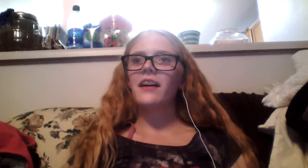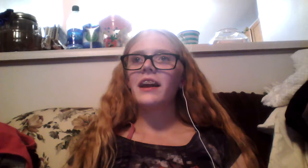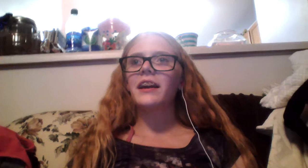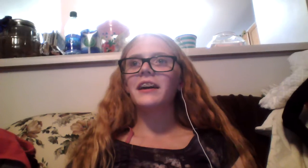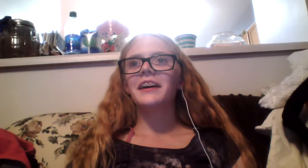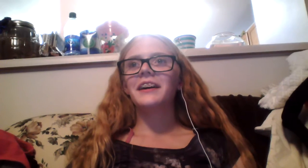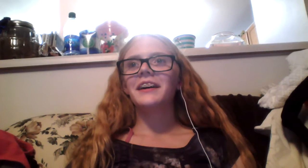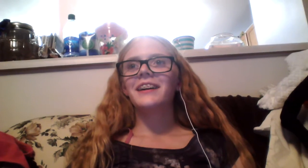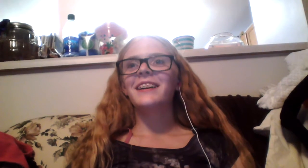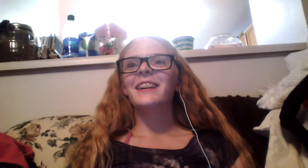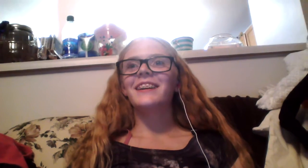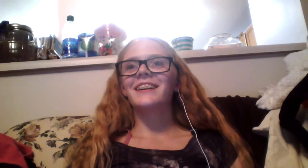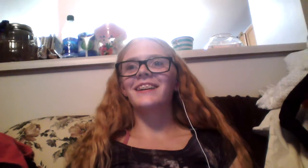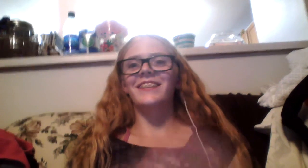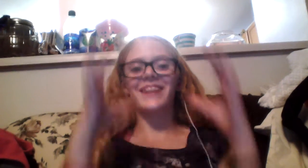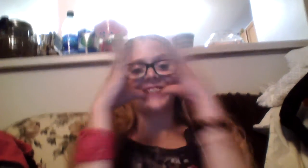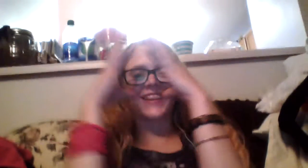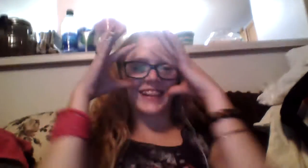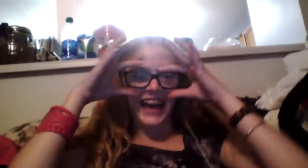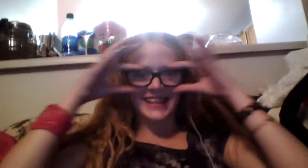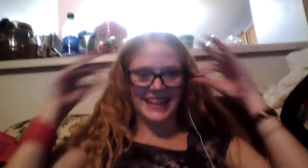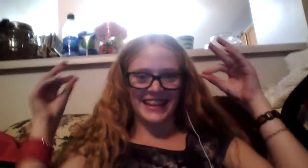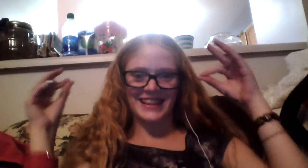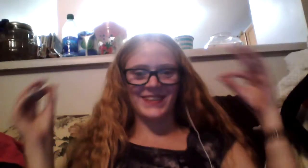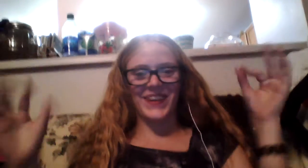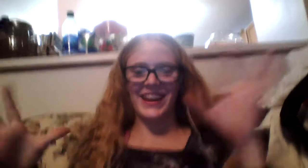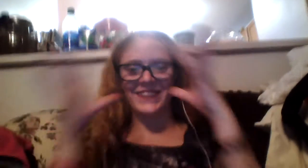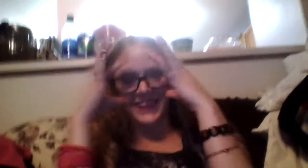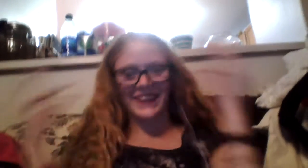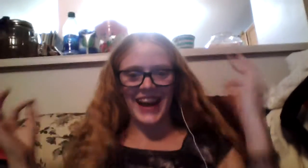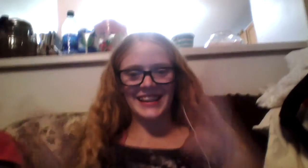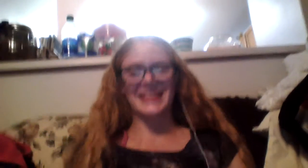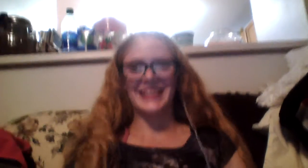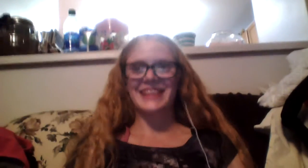it. And with glasses. With glasses. A panda with glasses.